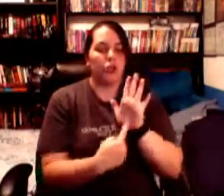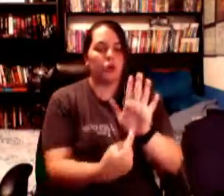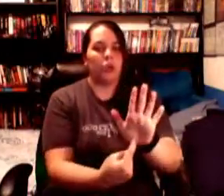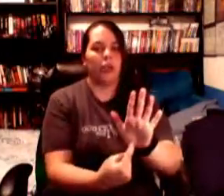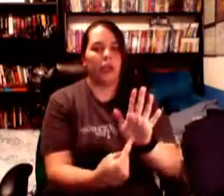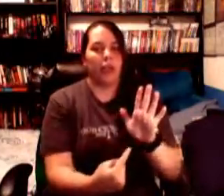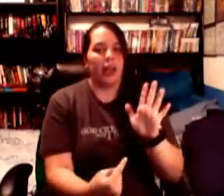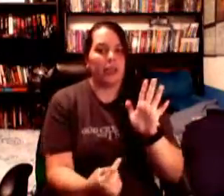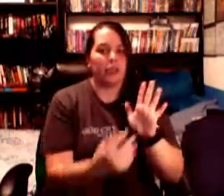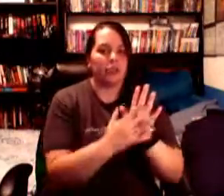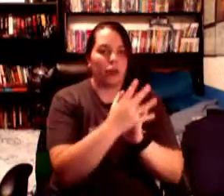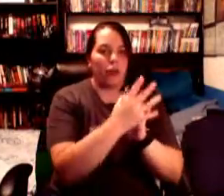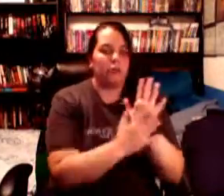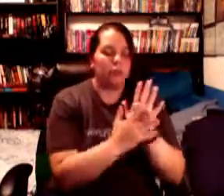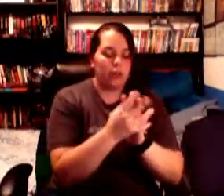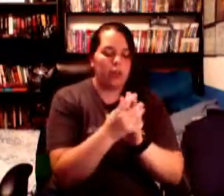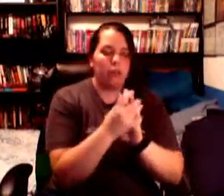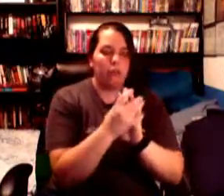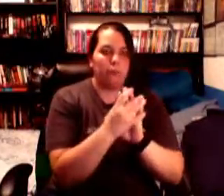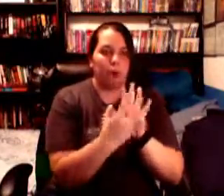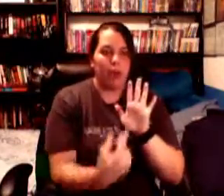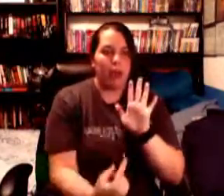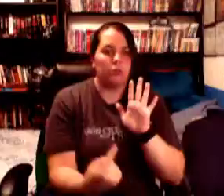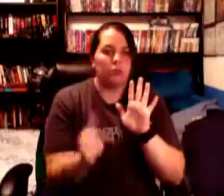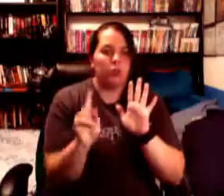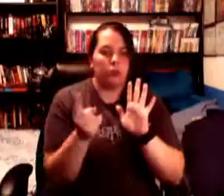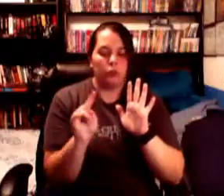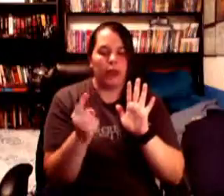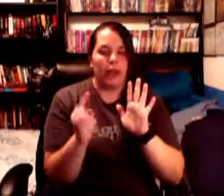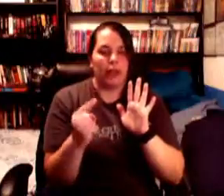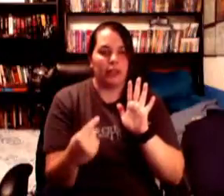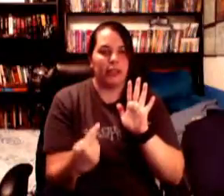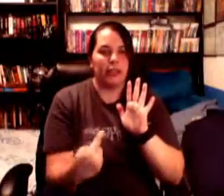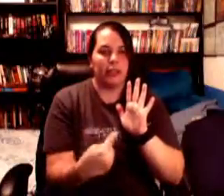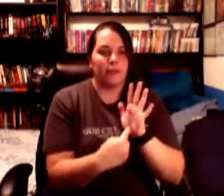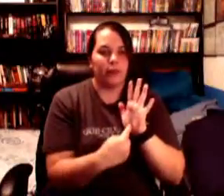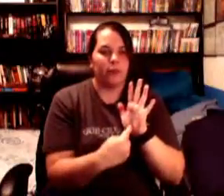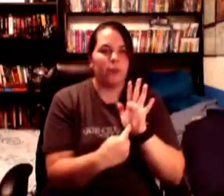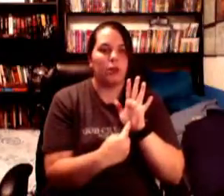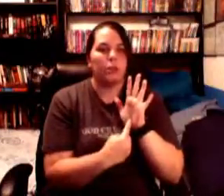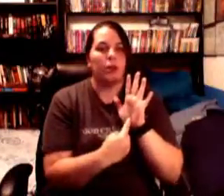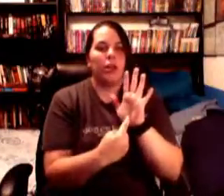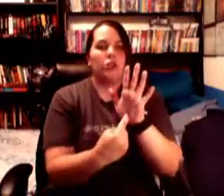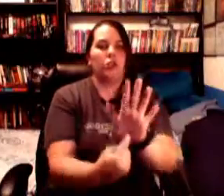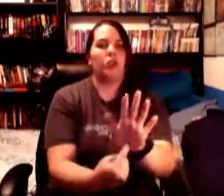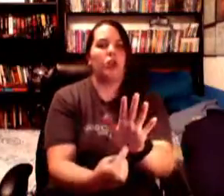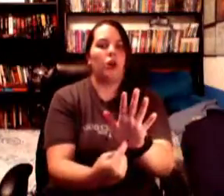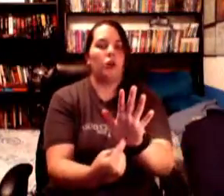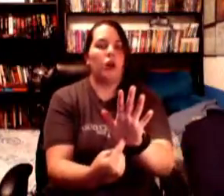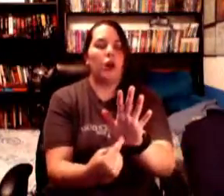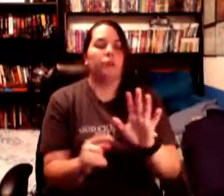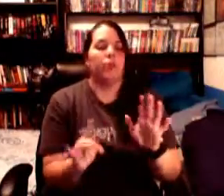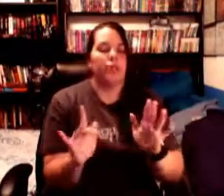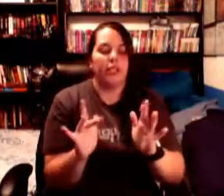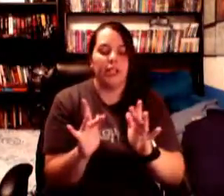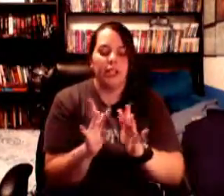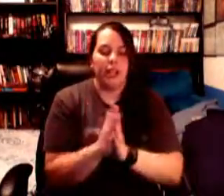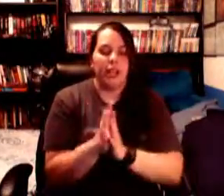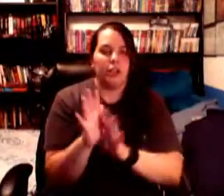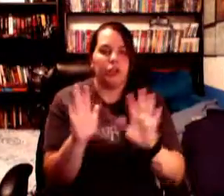showed. Again, it's your hand, palm out. Your right hand is the next finger at the bottom. Showed mercy. Is